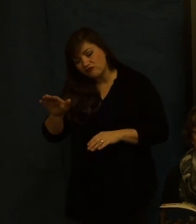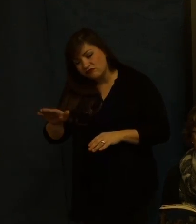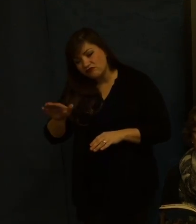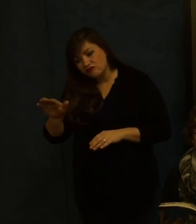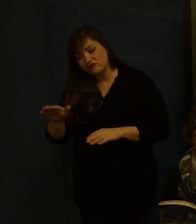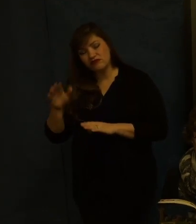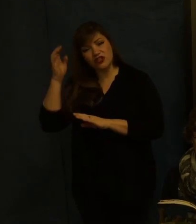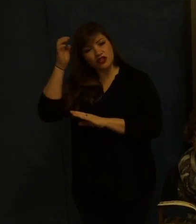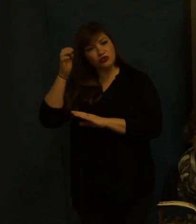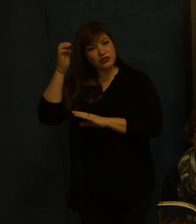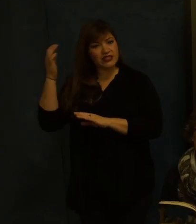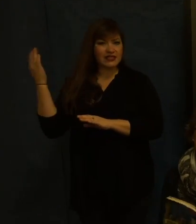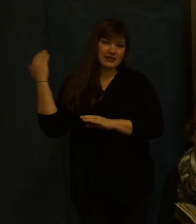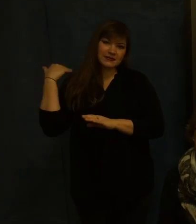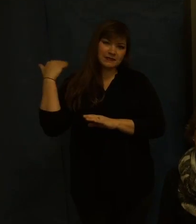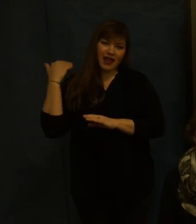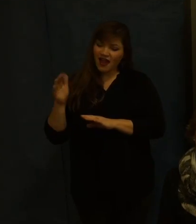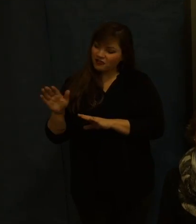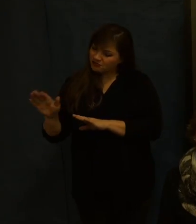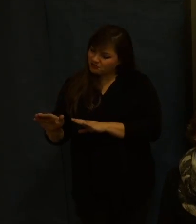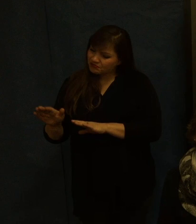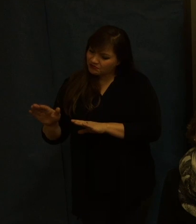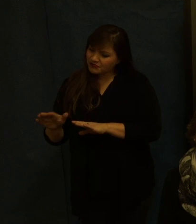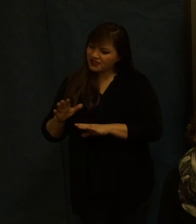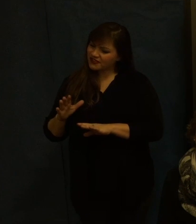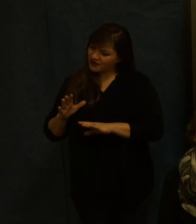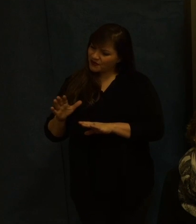and patted Eugenia on the back.